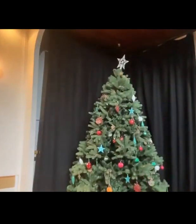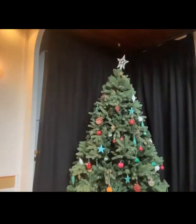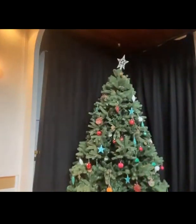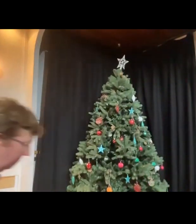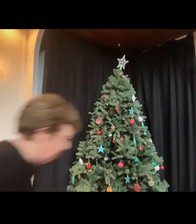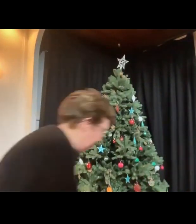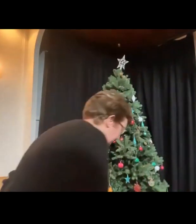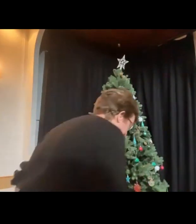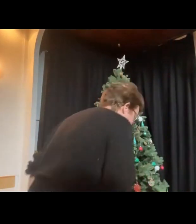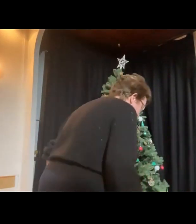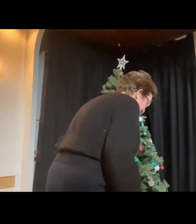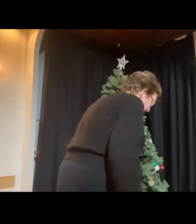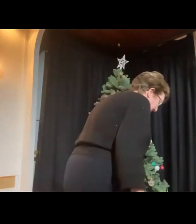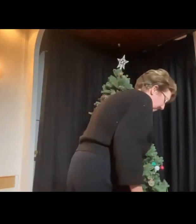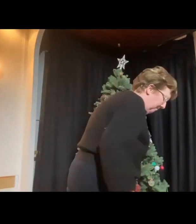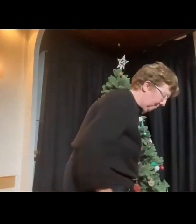Rachel's going to respond now.